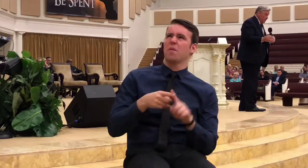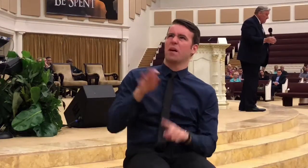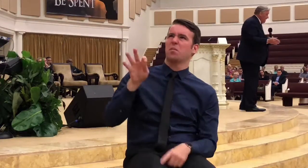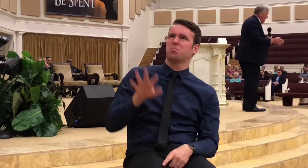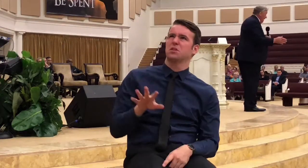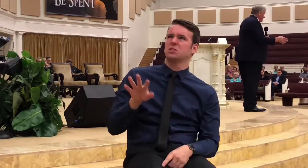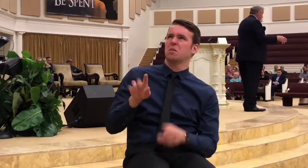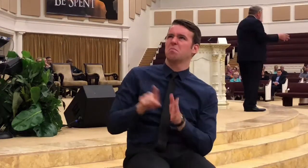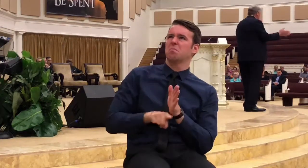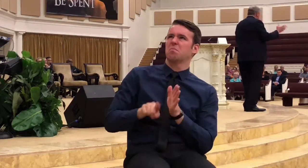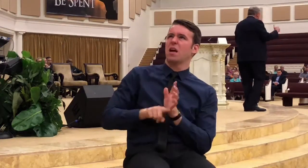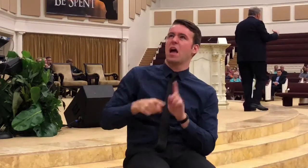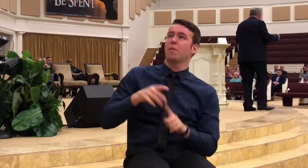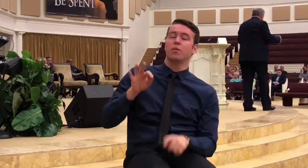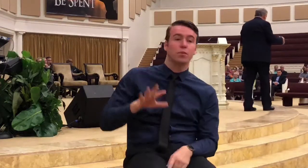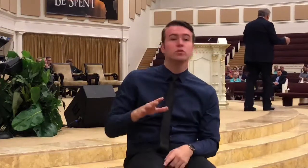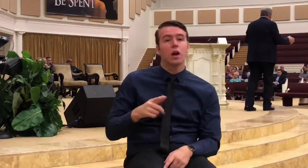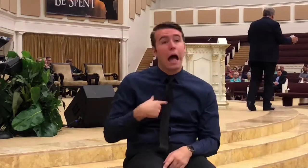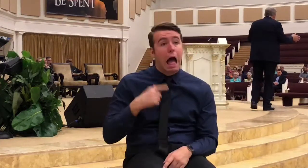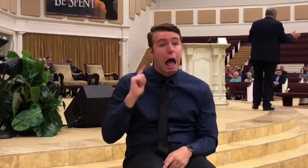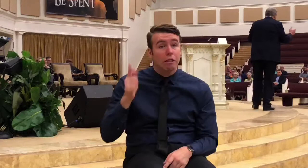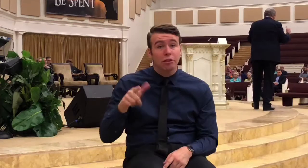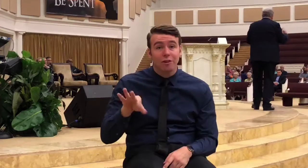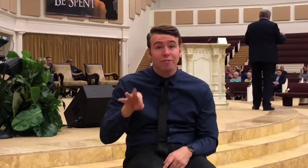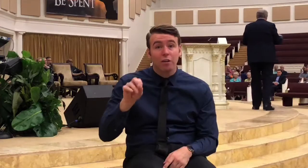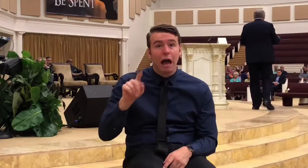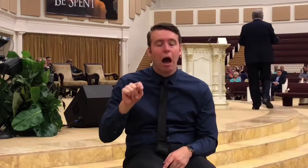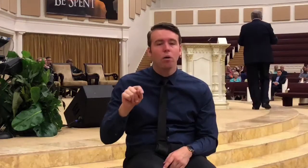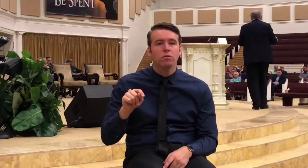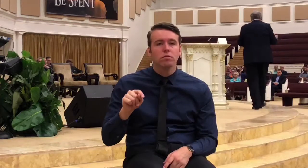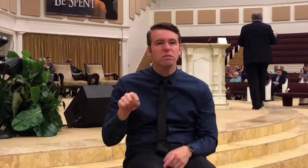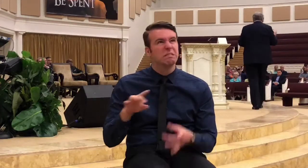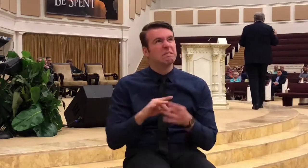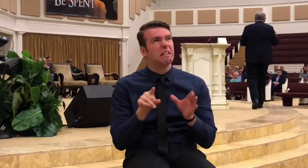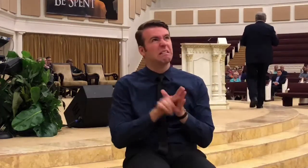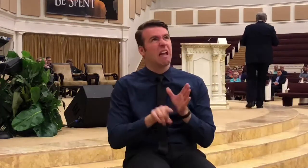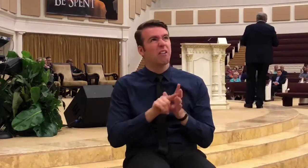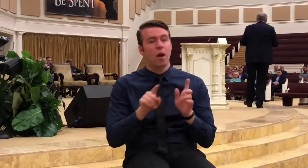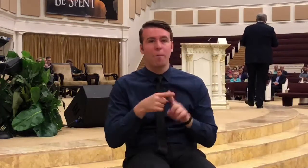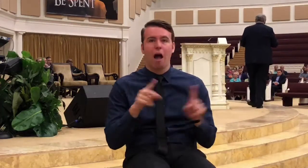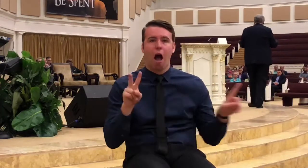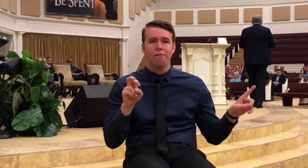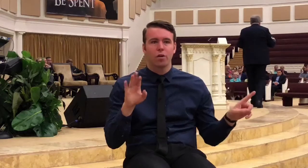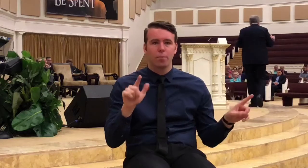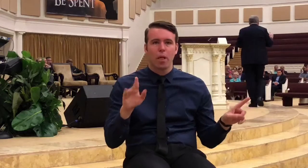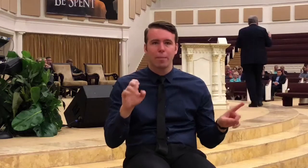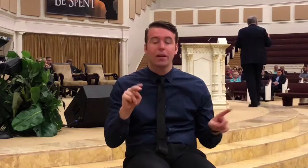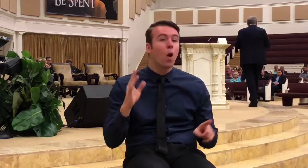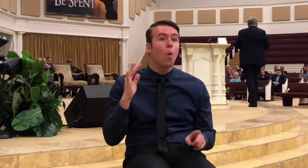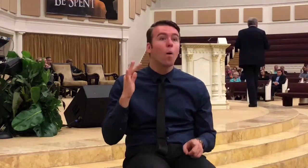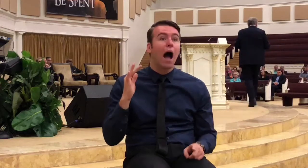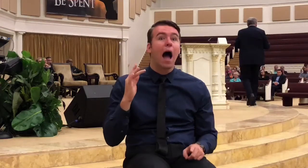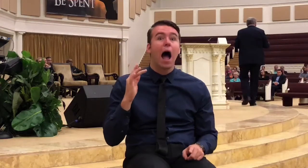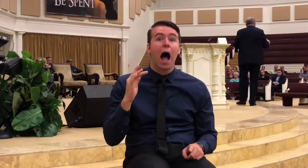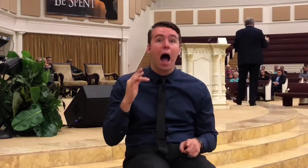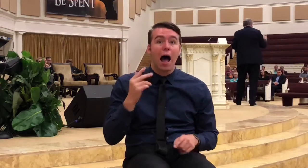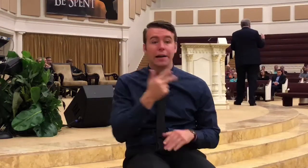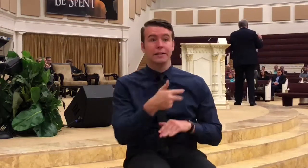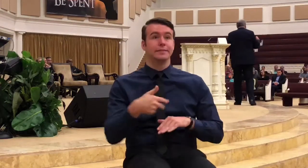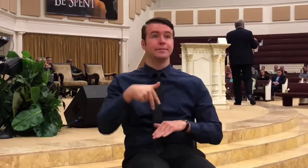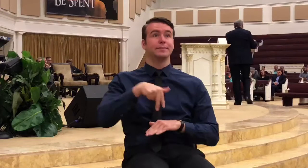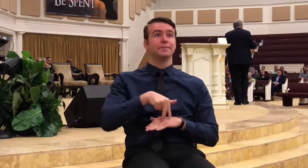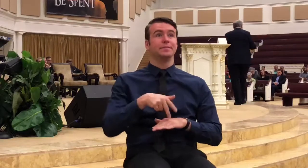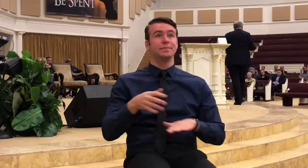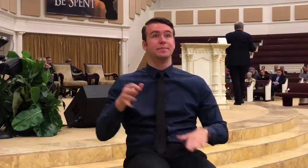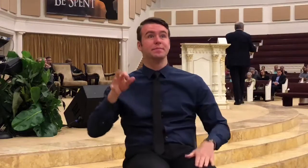preacher. Later I found out there was negative things said about him, because it was controversial when you're in a place that's dead